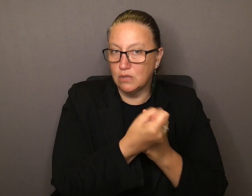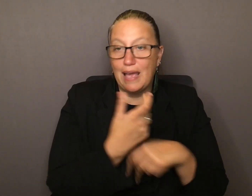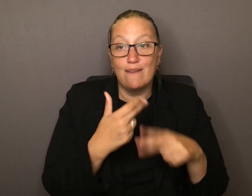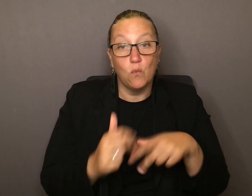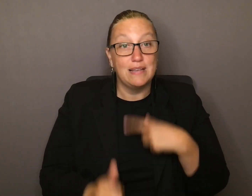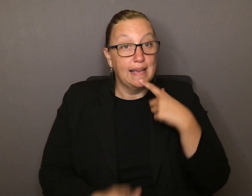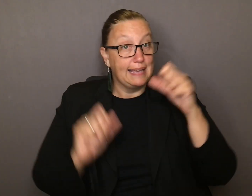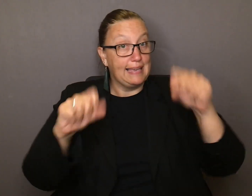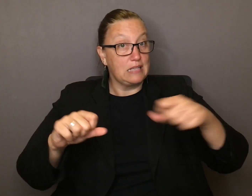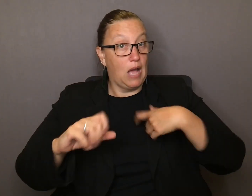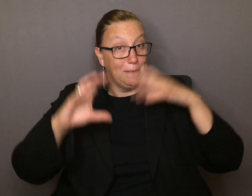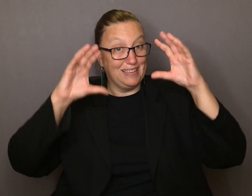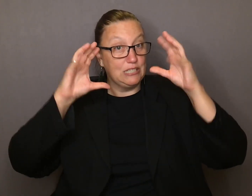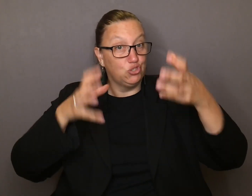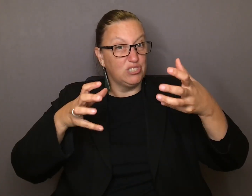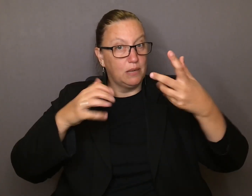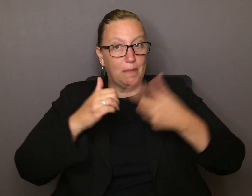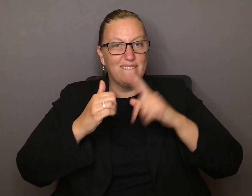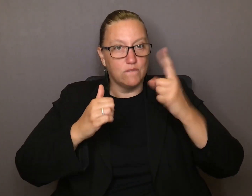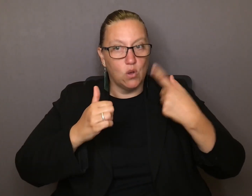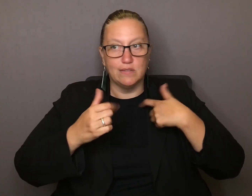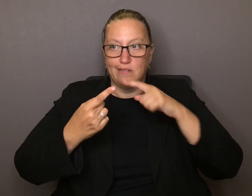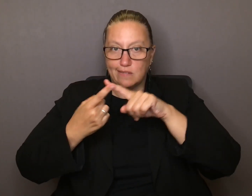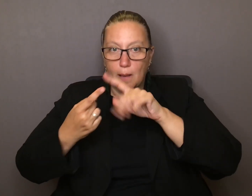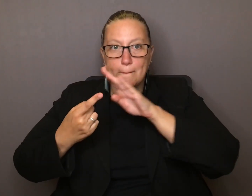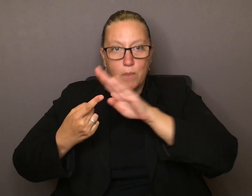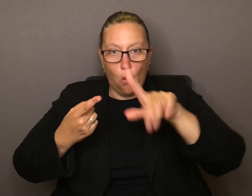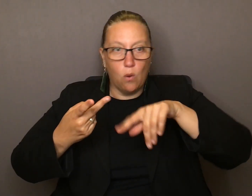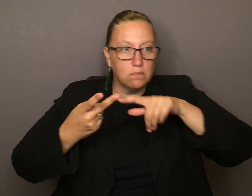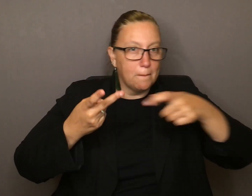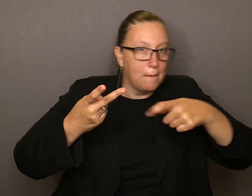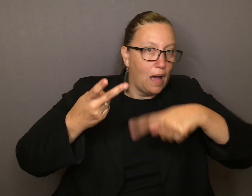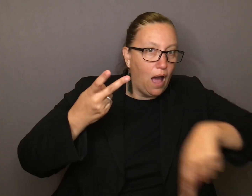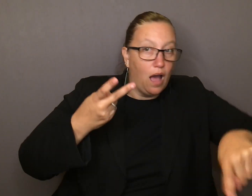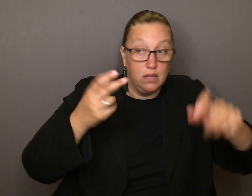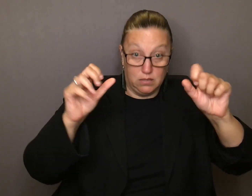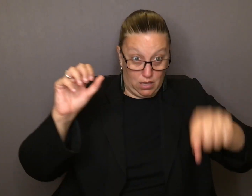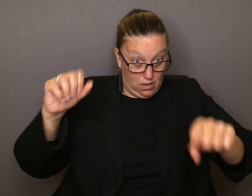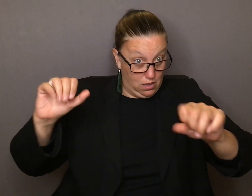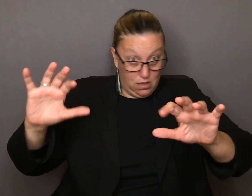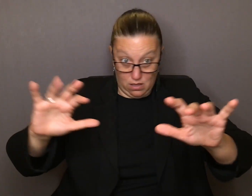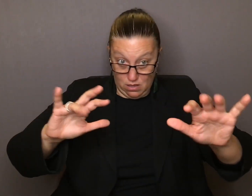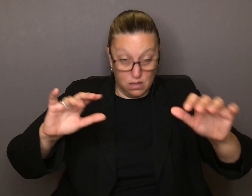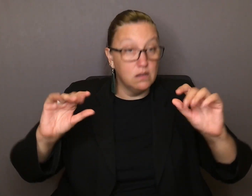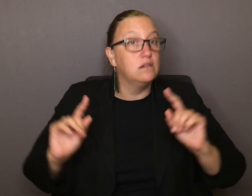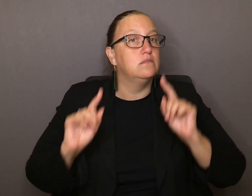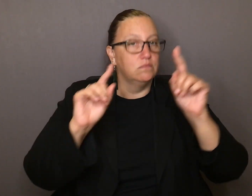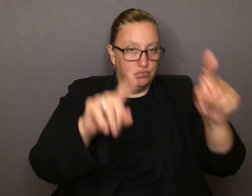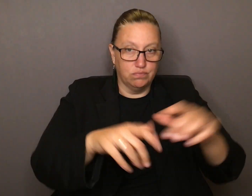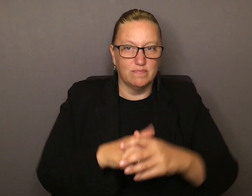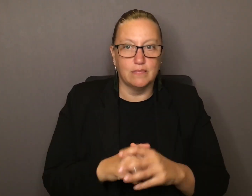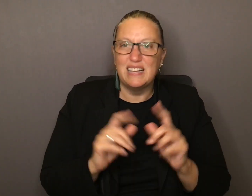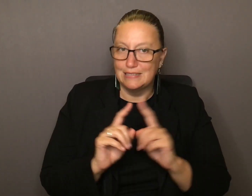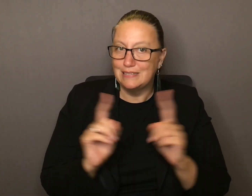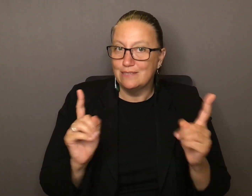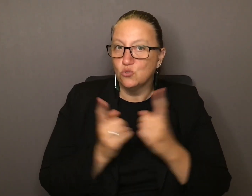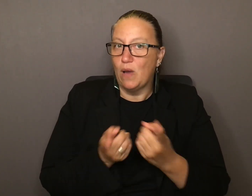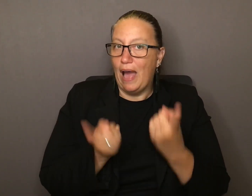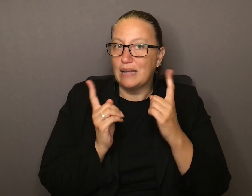interested, but we have to go through these processes. And those processes may be different than academic processes. I've worked in those environments as well. So